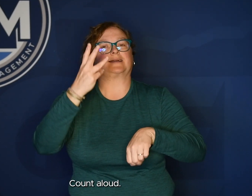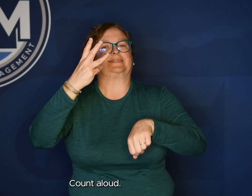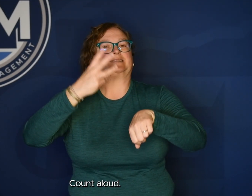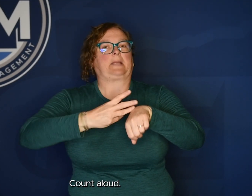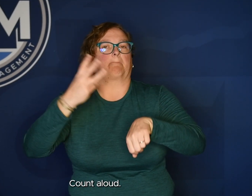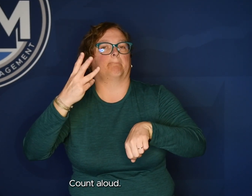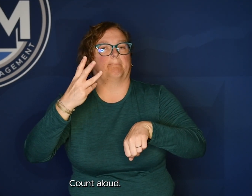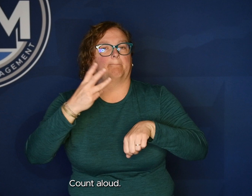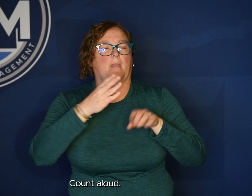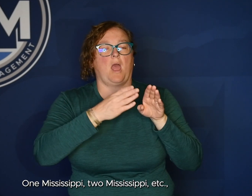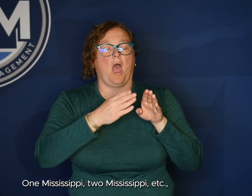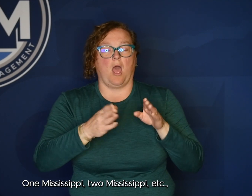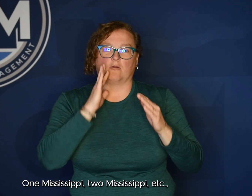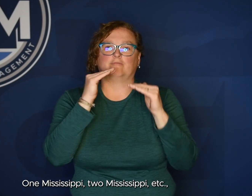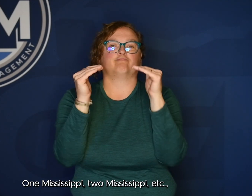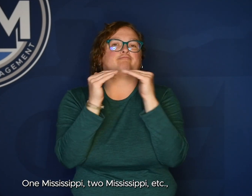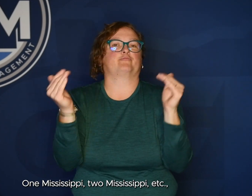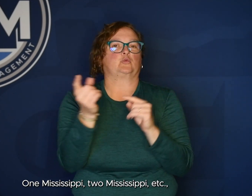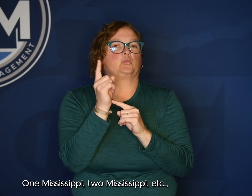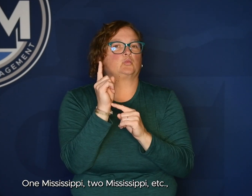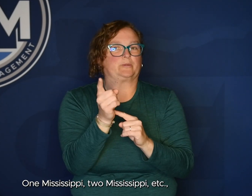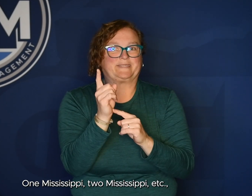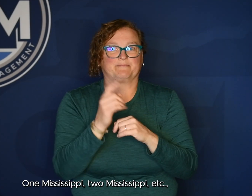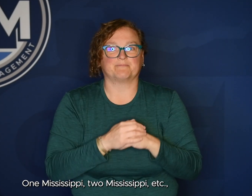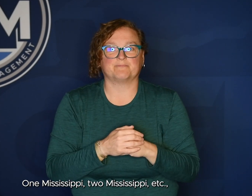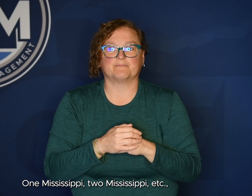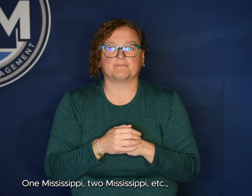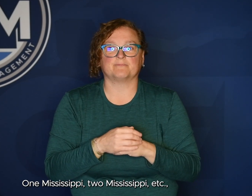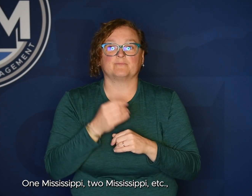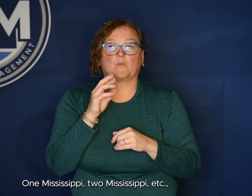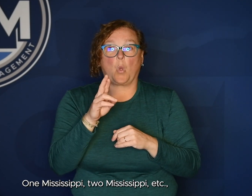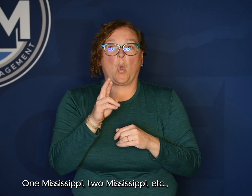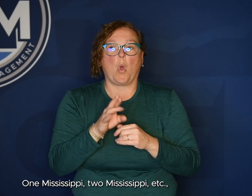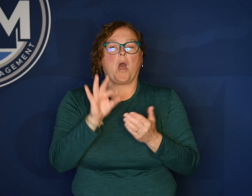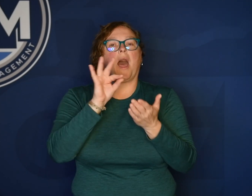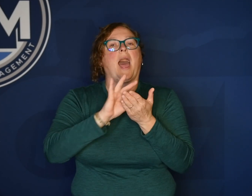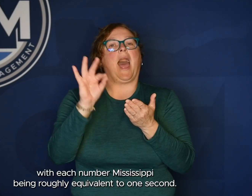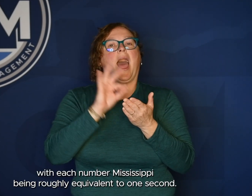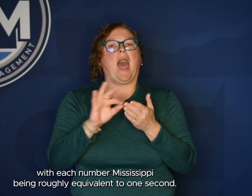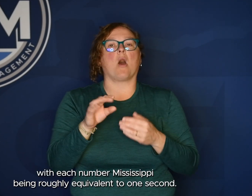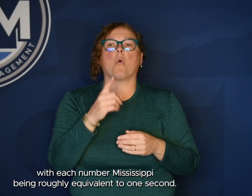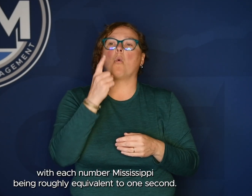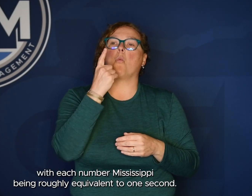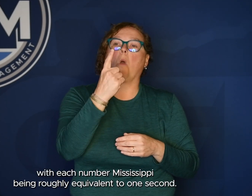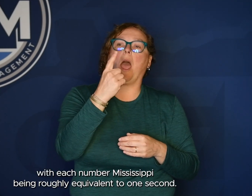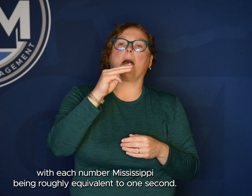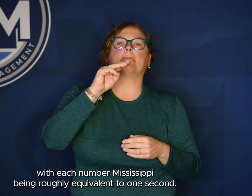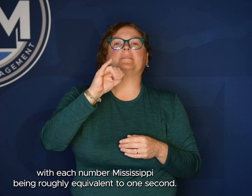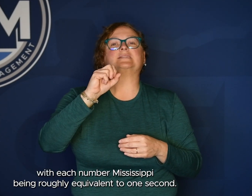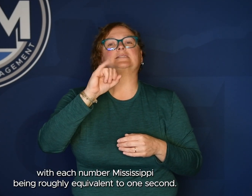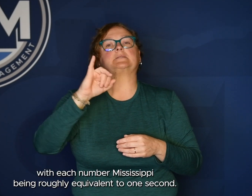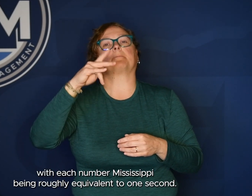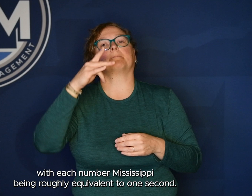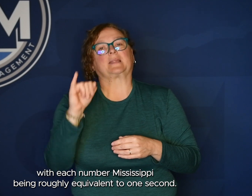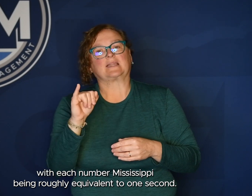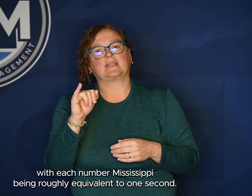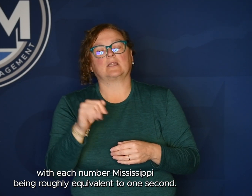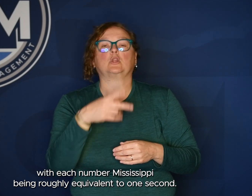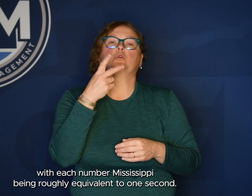Count aloud, 1 Mississippi, 2 Mississippi, etc., with each number Mississippi being